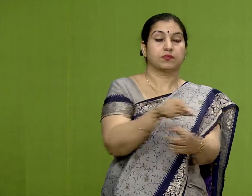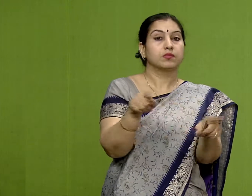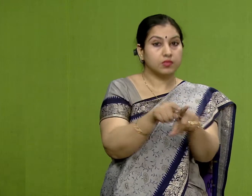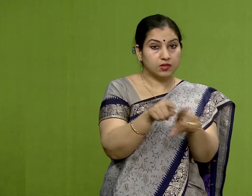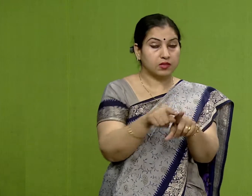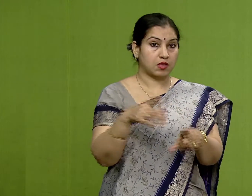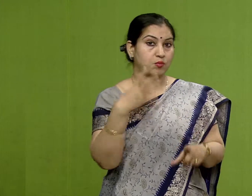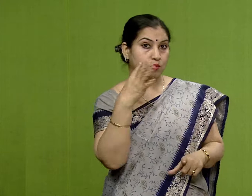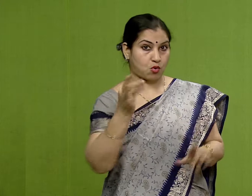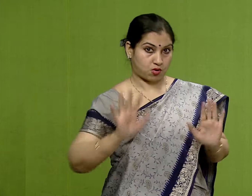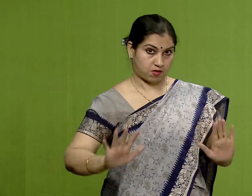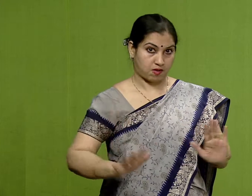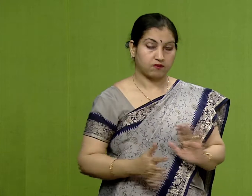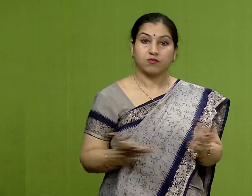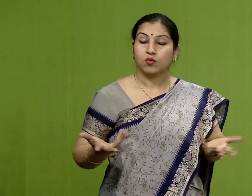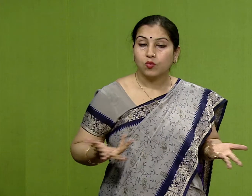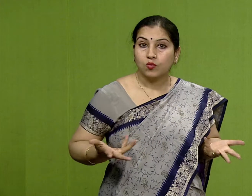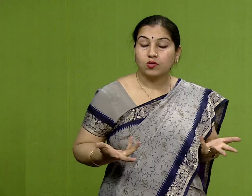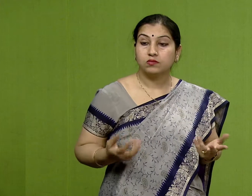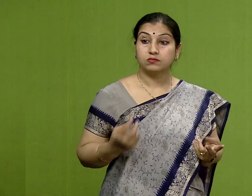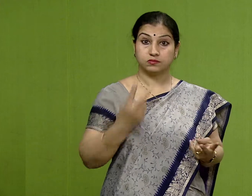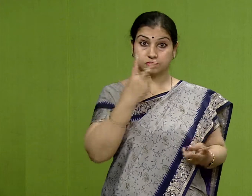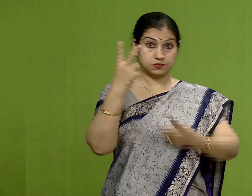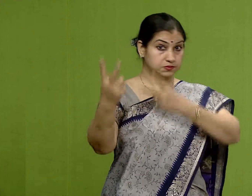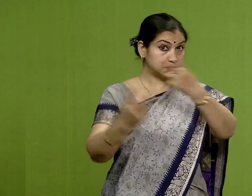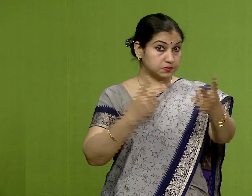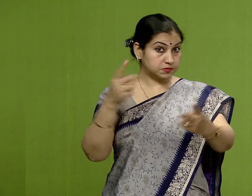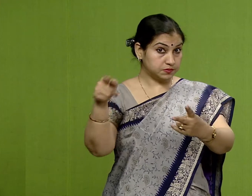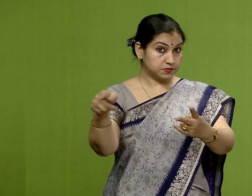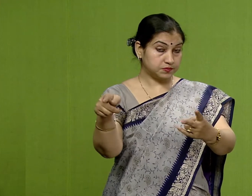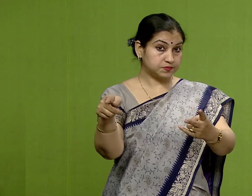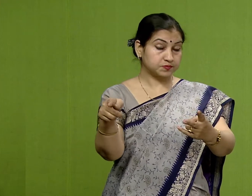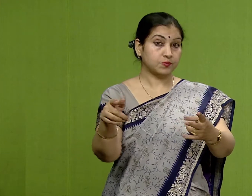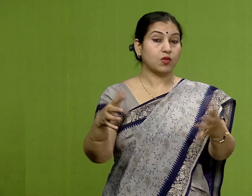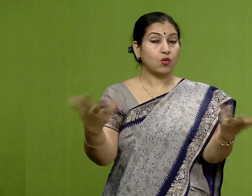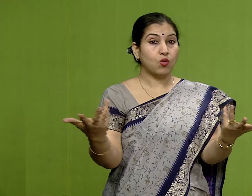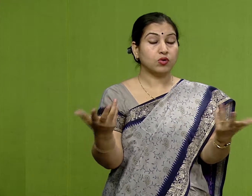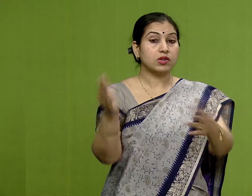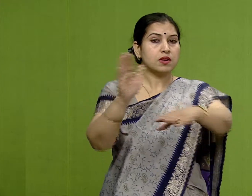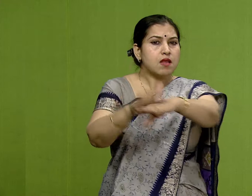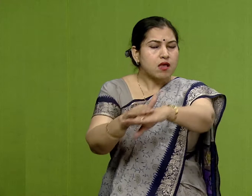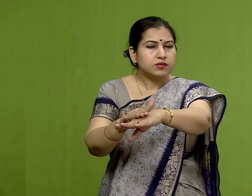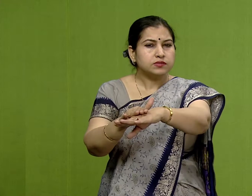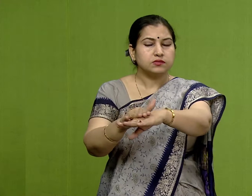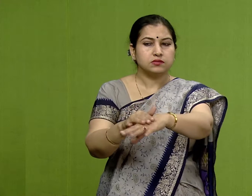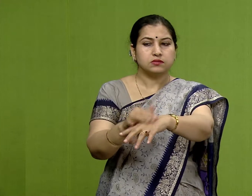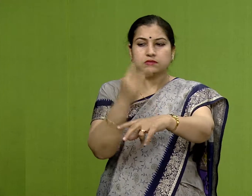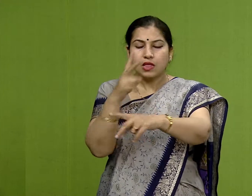also important to visit or touch the baby with